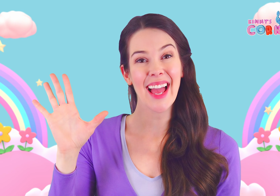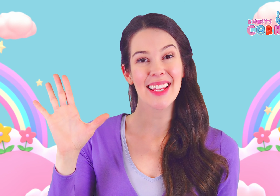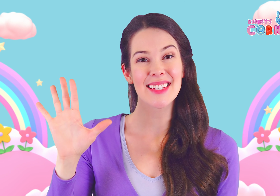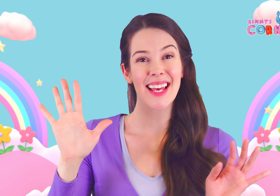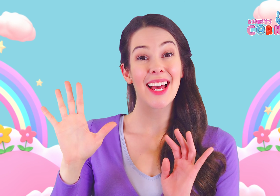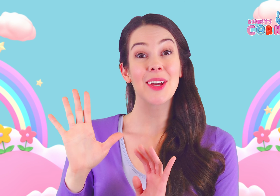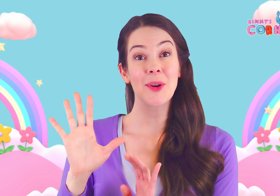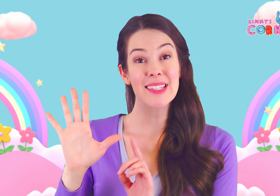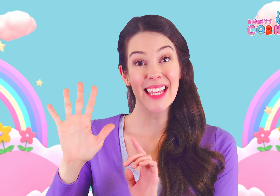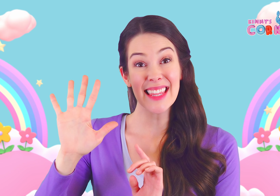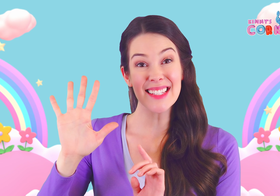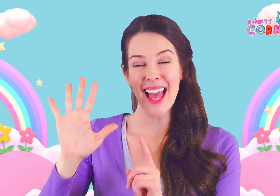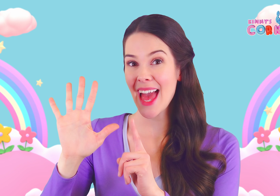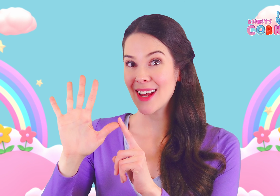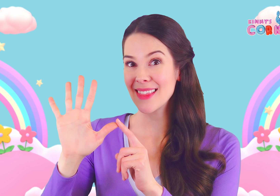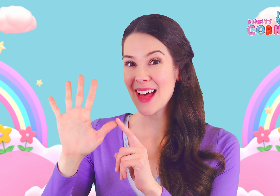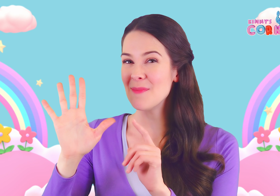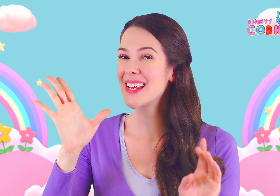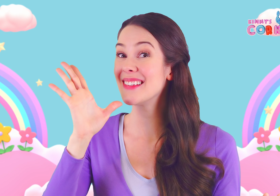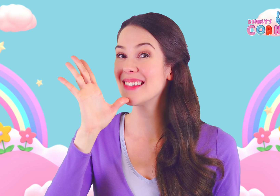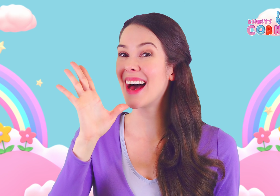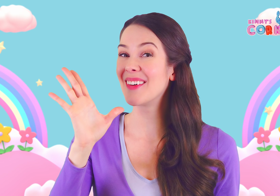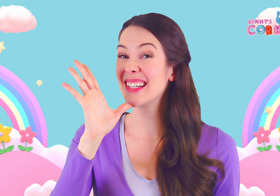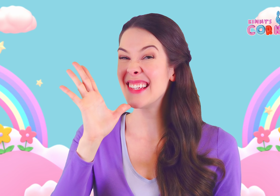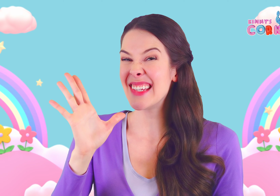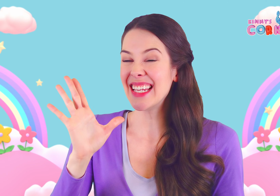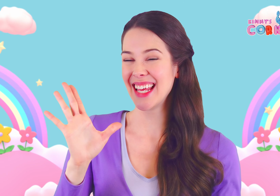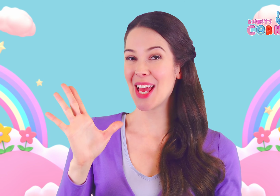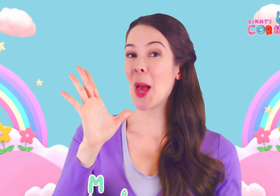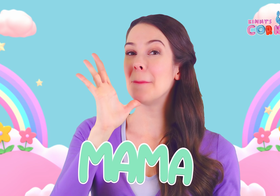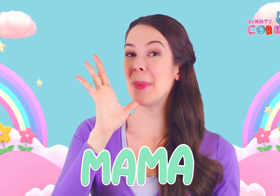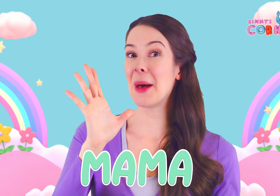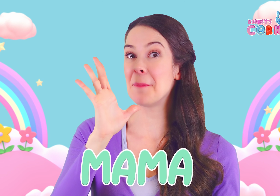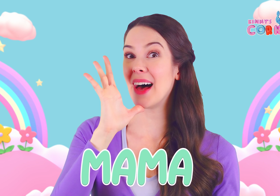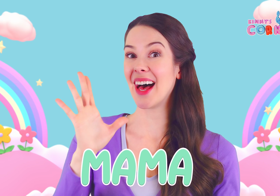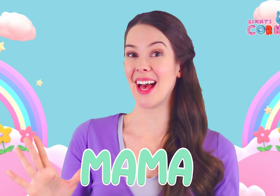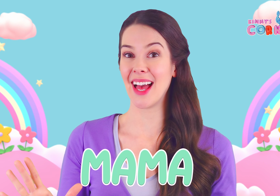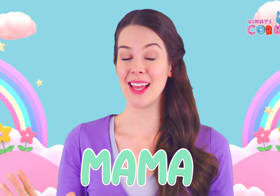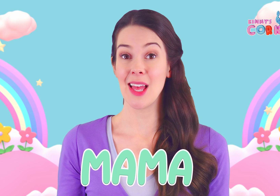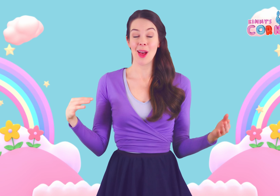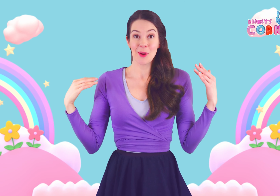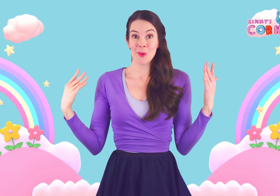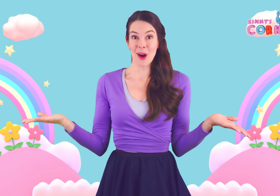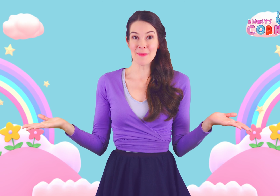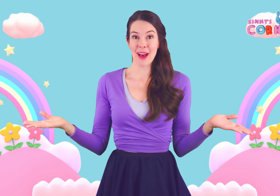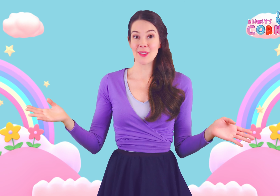hand goes like this and our thumb touches our chin. Mama. What about